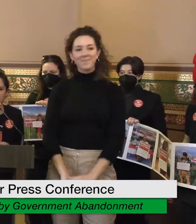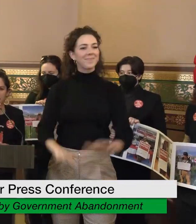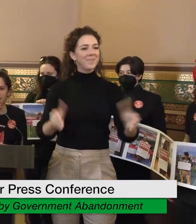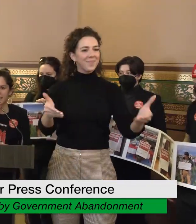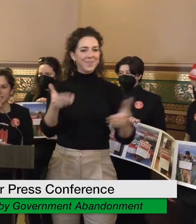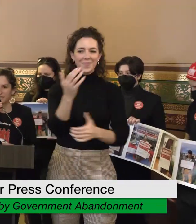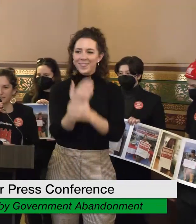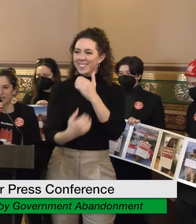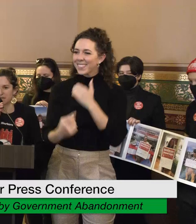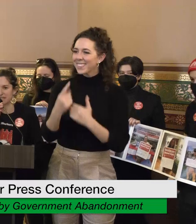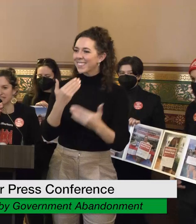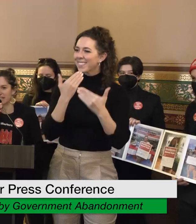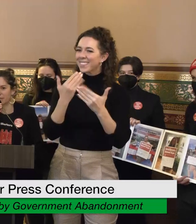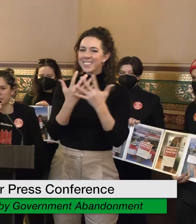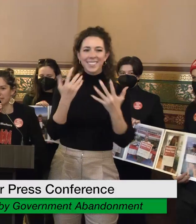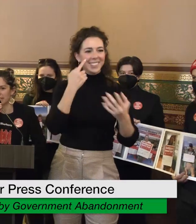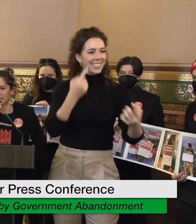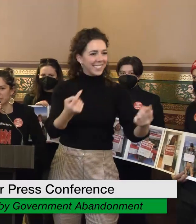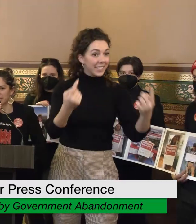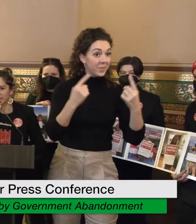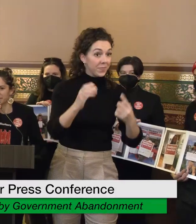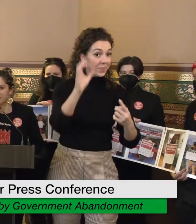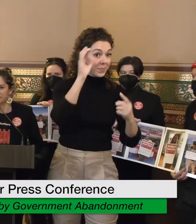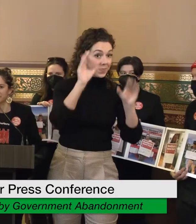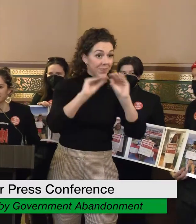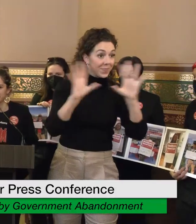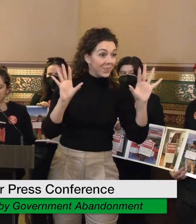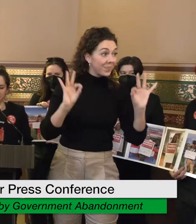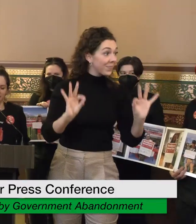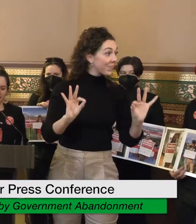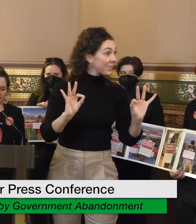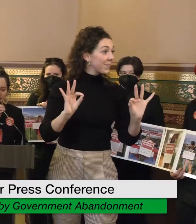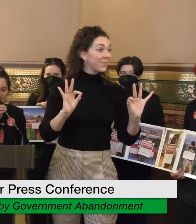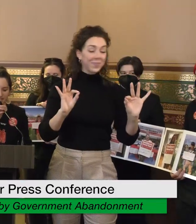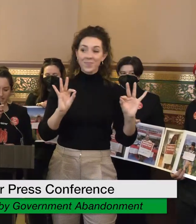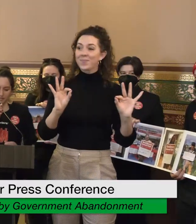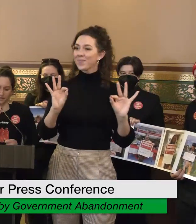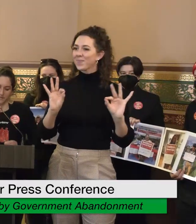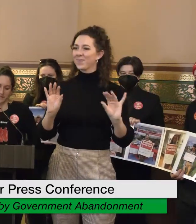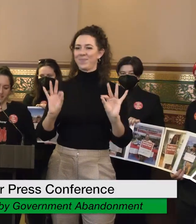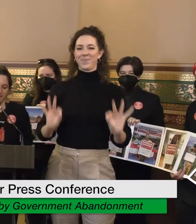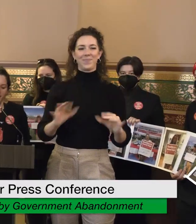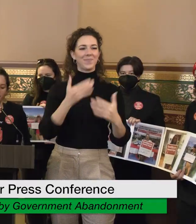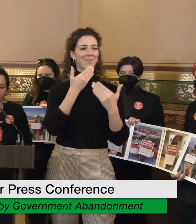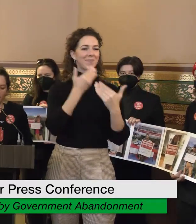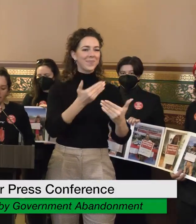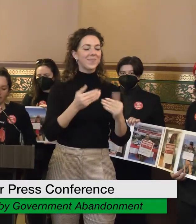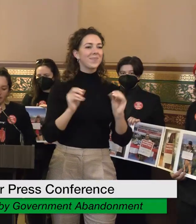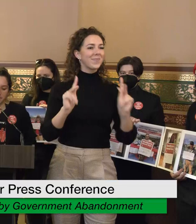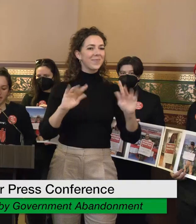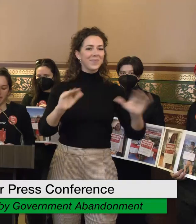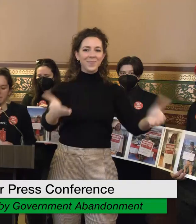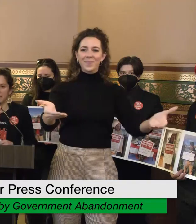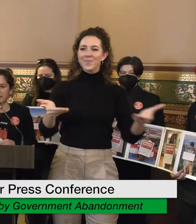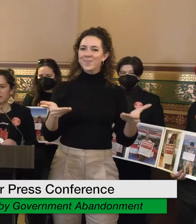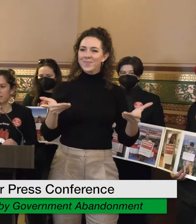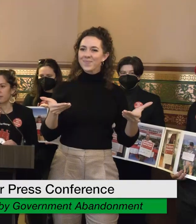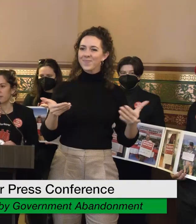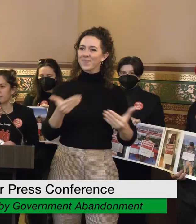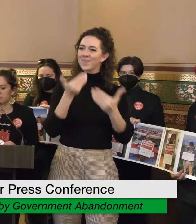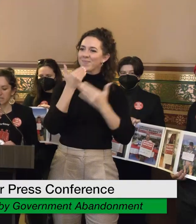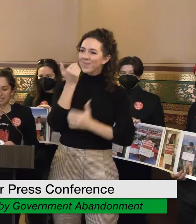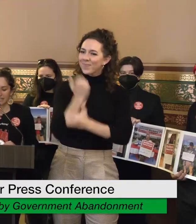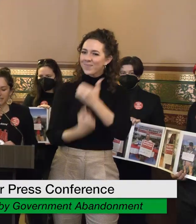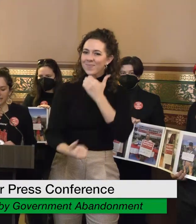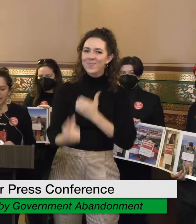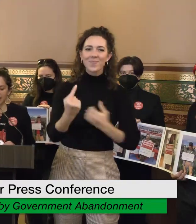Welcome, everyone, and thank you for coming. Can everybody hear me? Yes. Thank you. Welcome. Thank you,